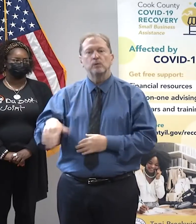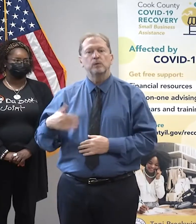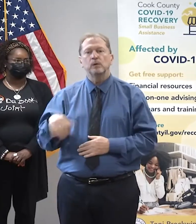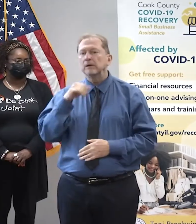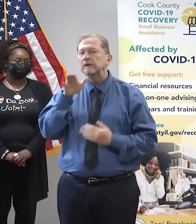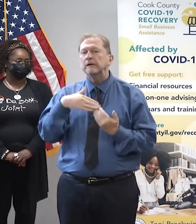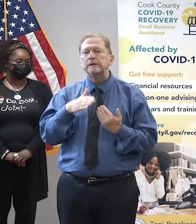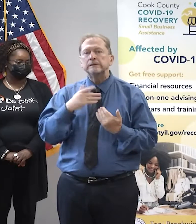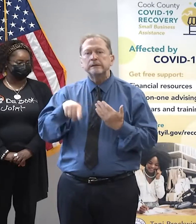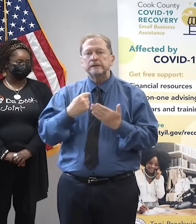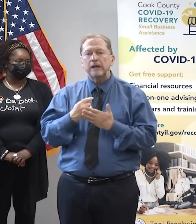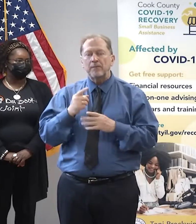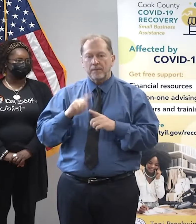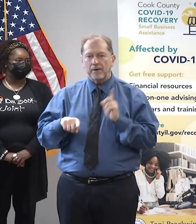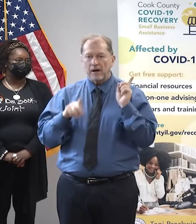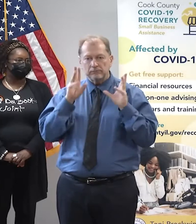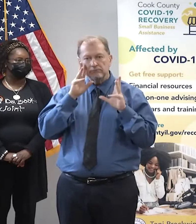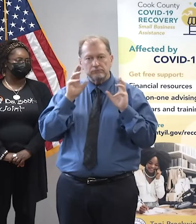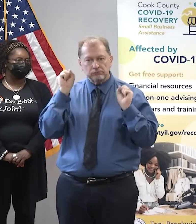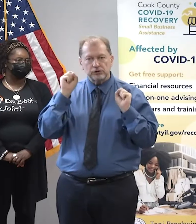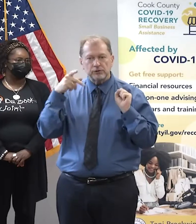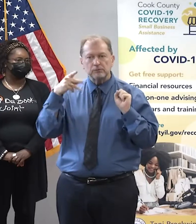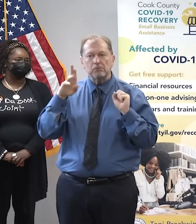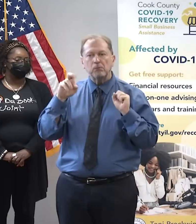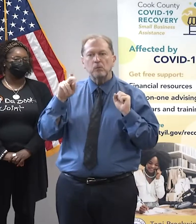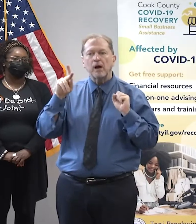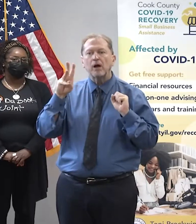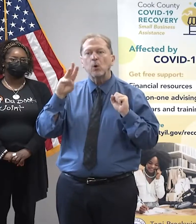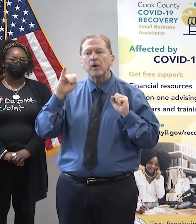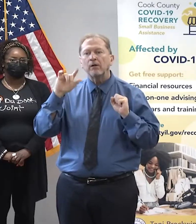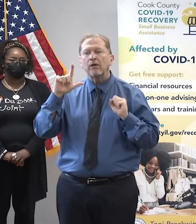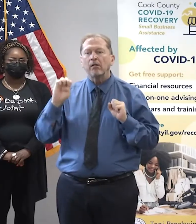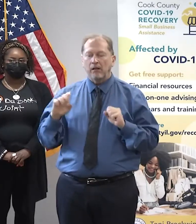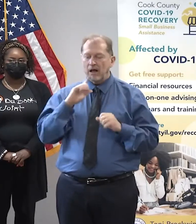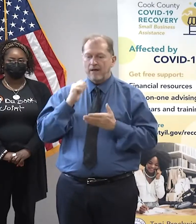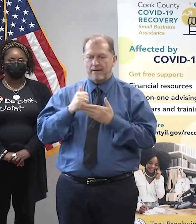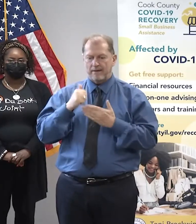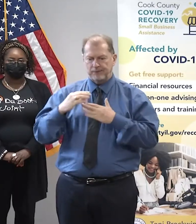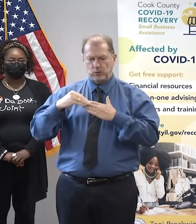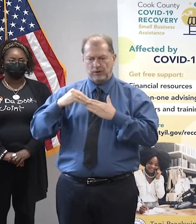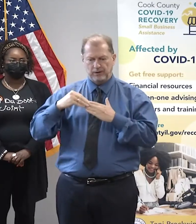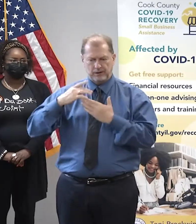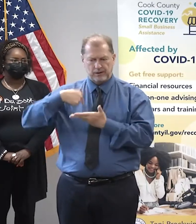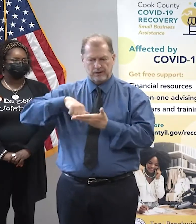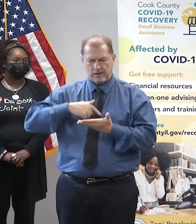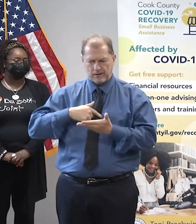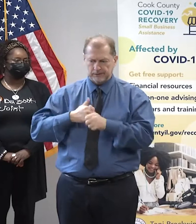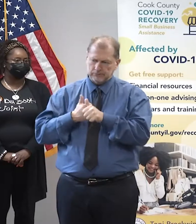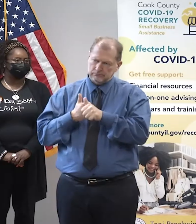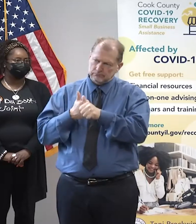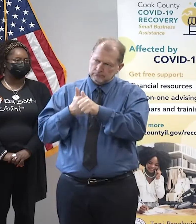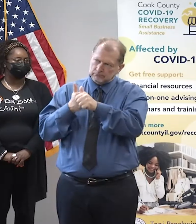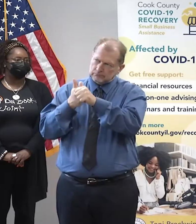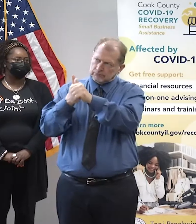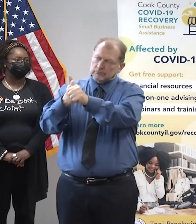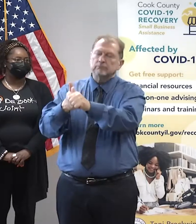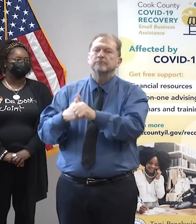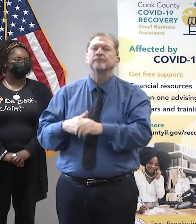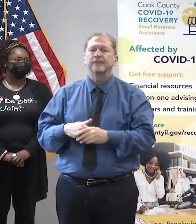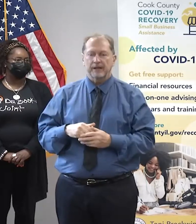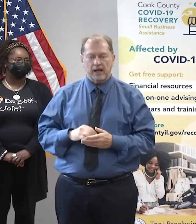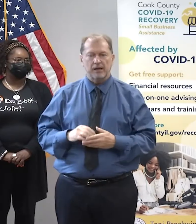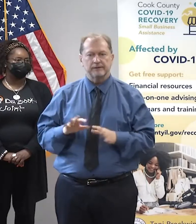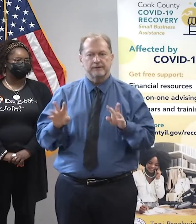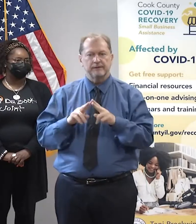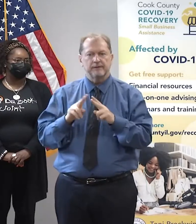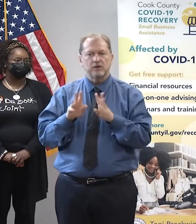and unprecedented these times have been, having your leadership, Madam President, has been, it's been not only necessary, but obviously